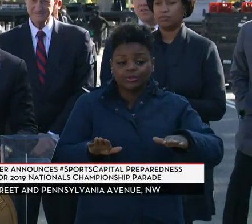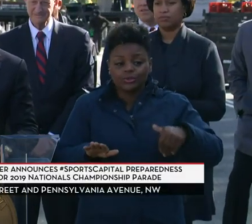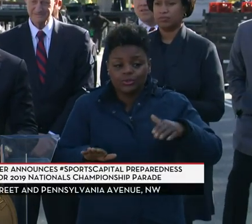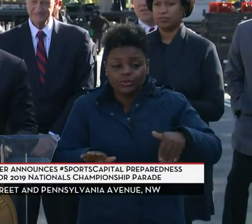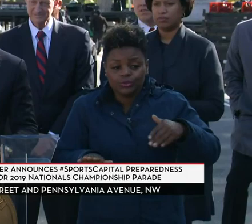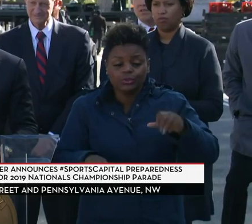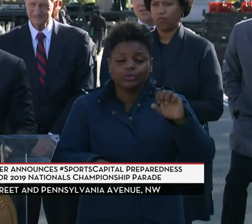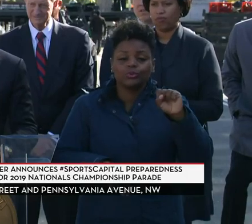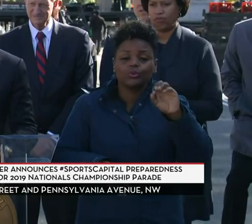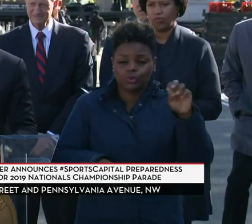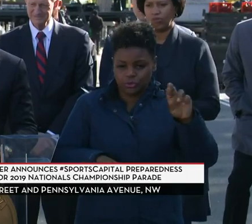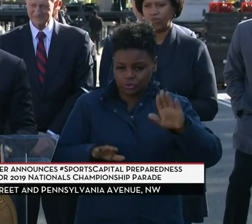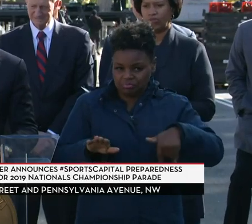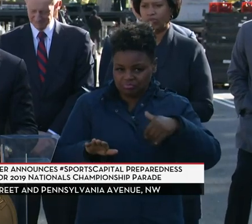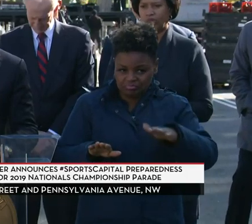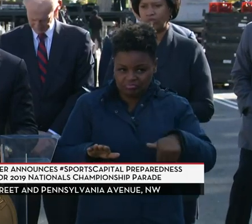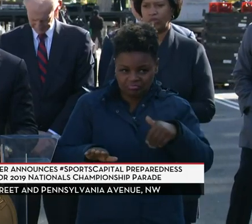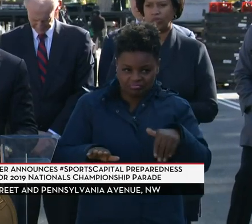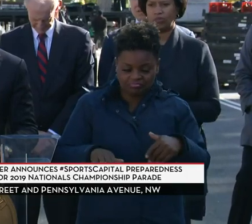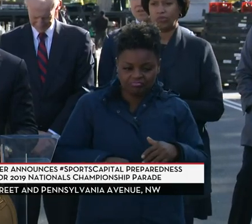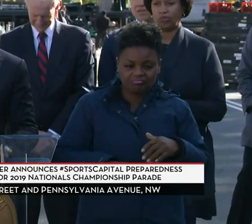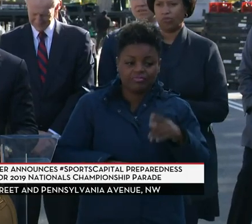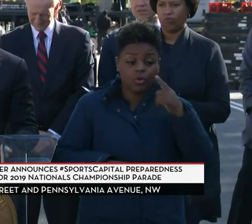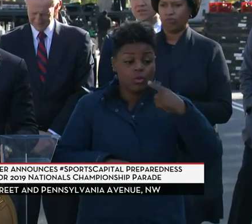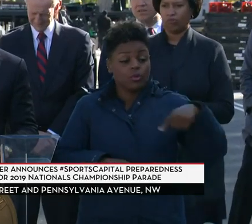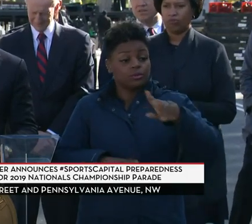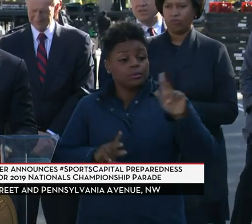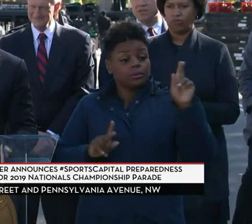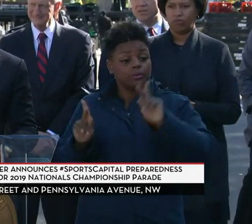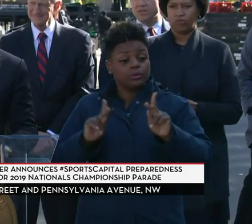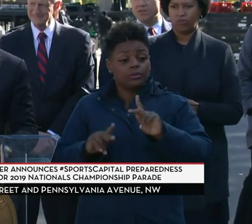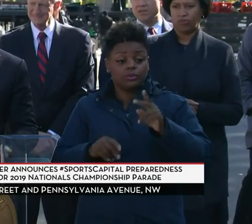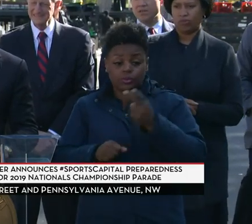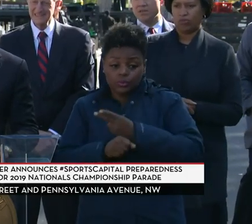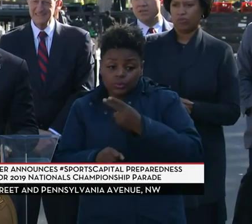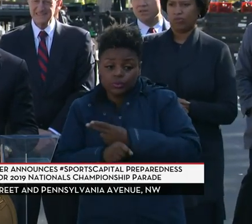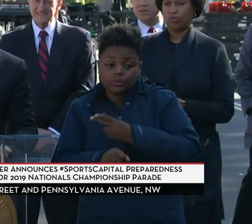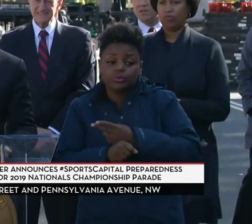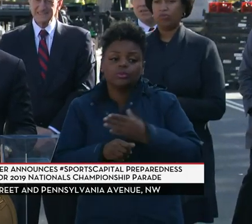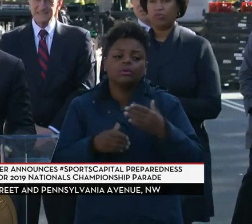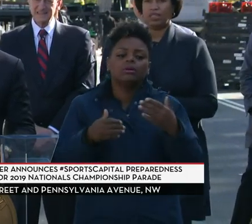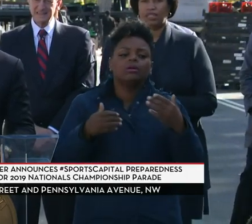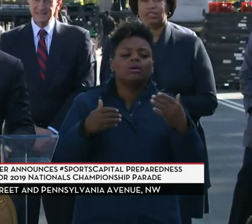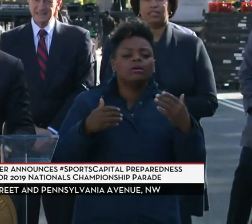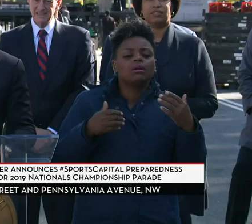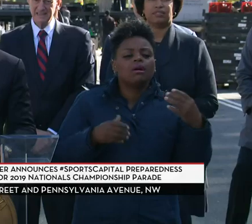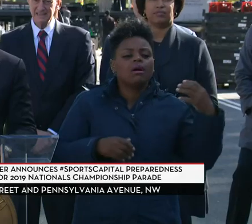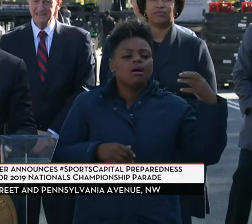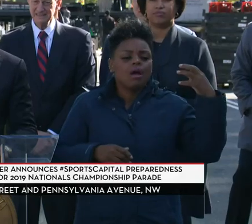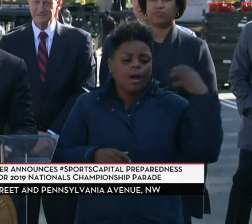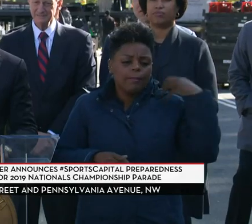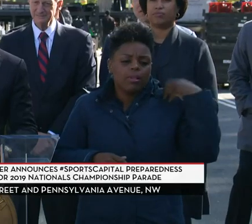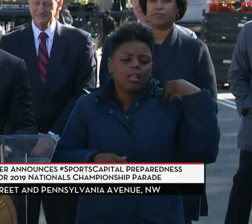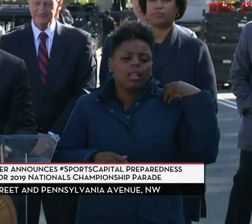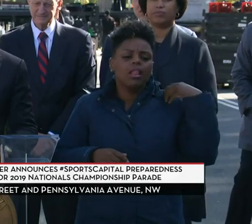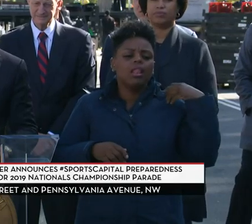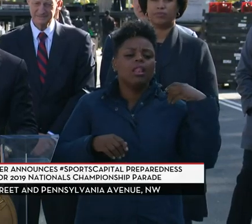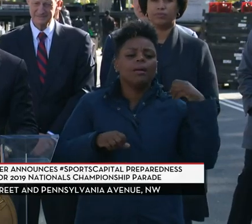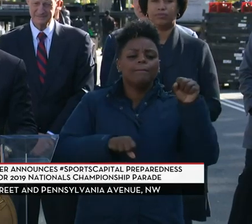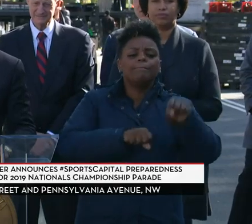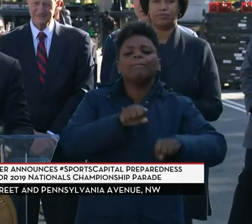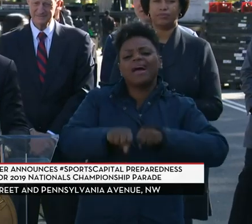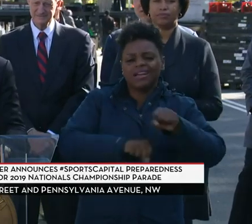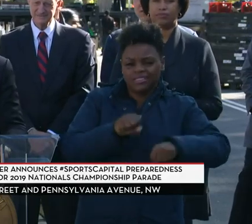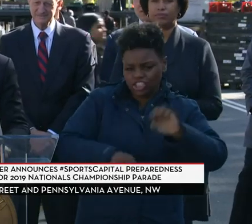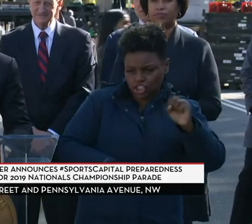area. These corrals will be available for shared dockless vehicles and Capital Bike Share bikes beginning at 12:30 p.m. until 1 hour after